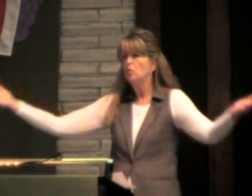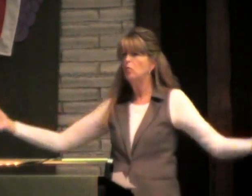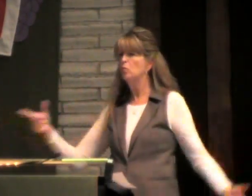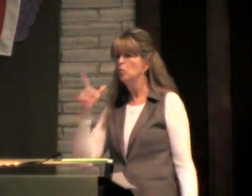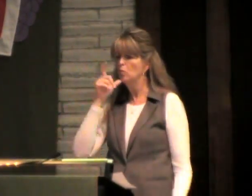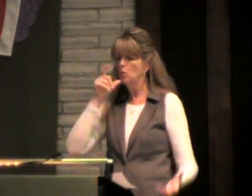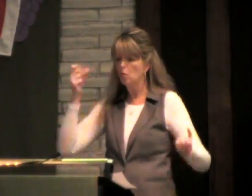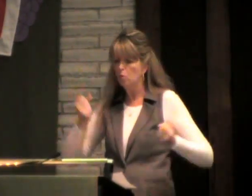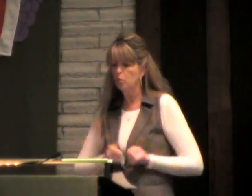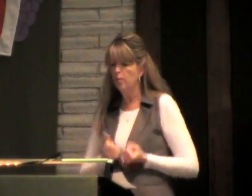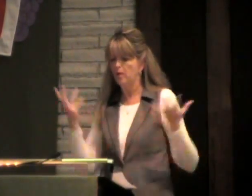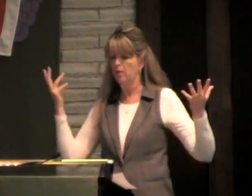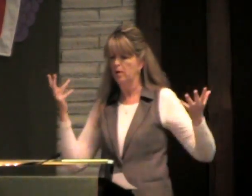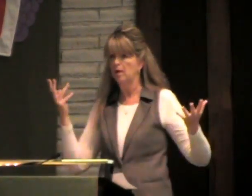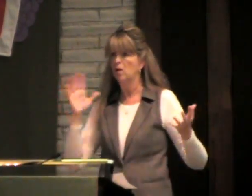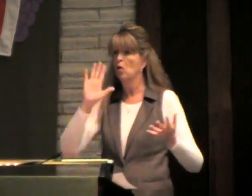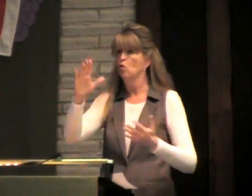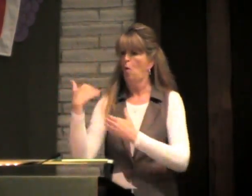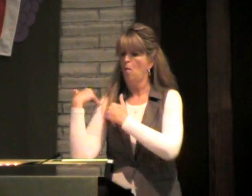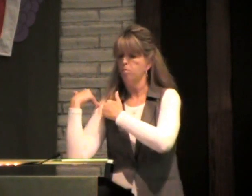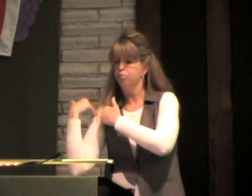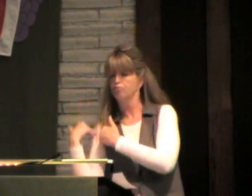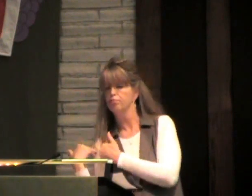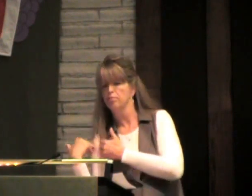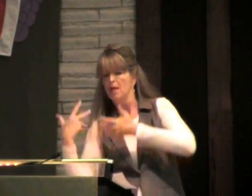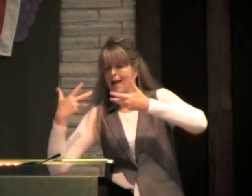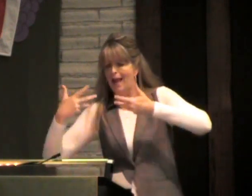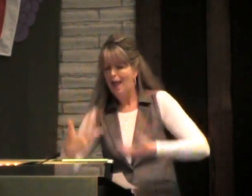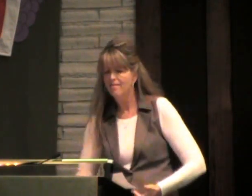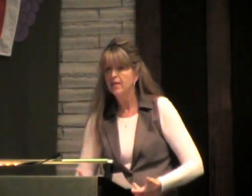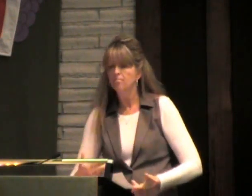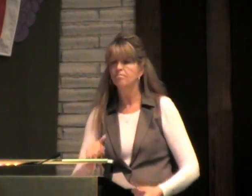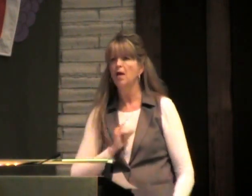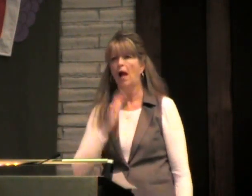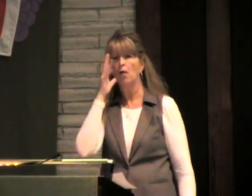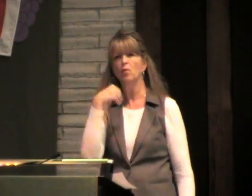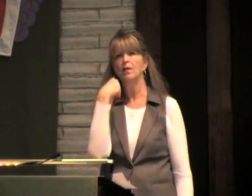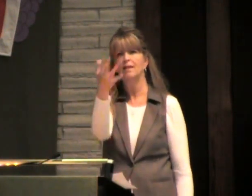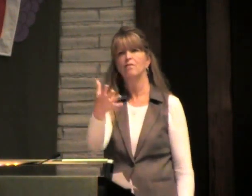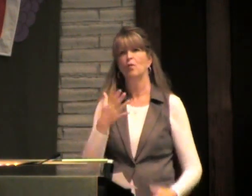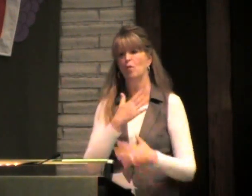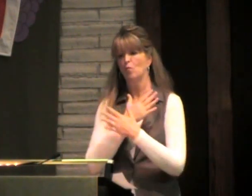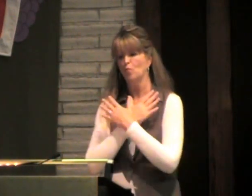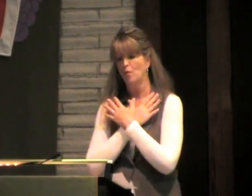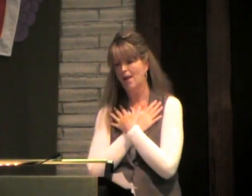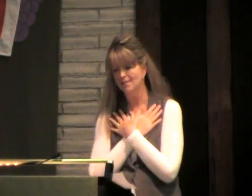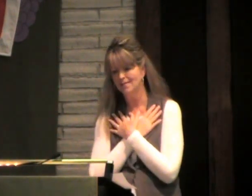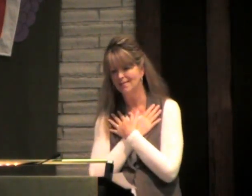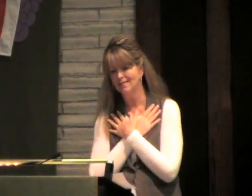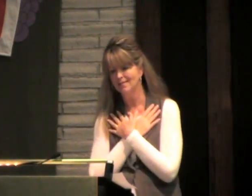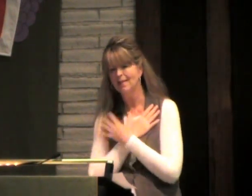"Come, all of you who are weary, who are heavy laden, I will give you rest.